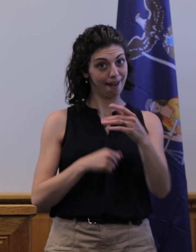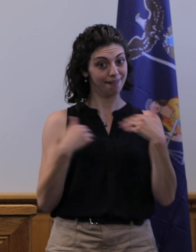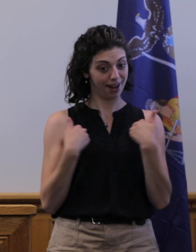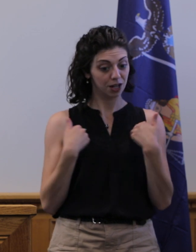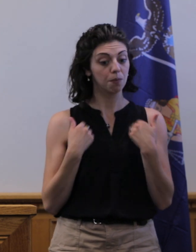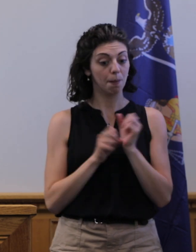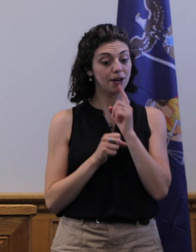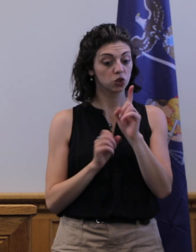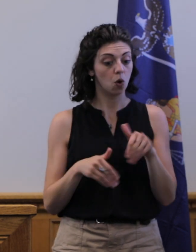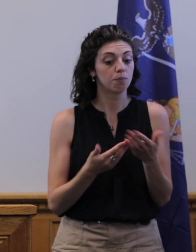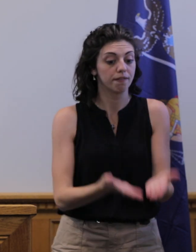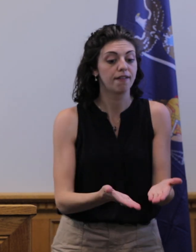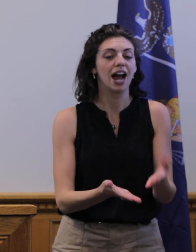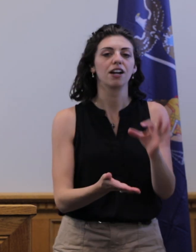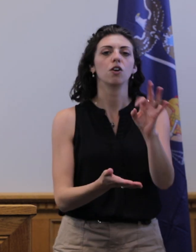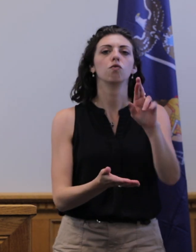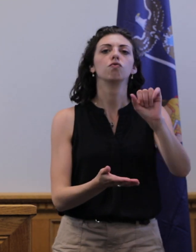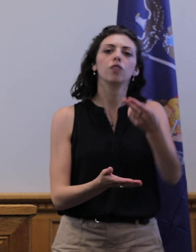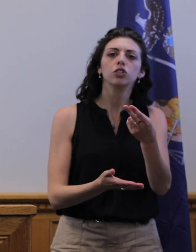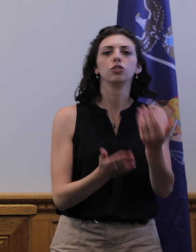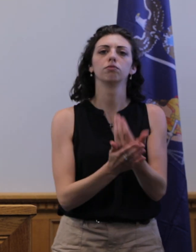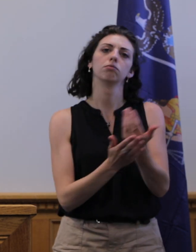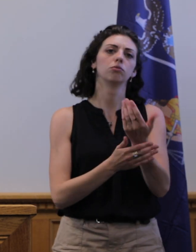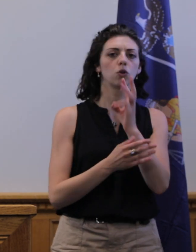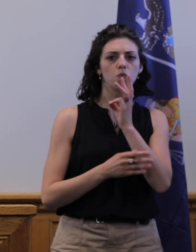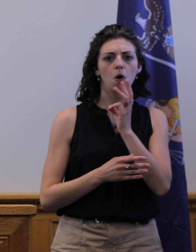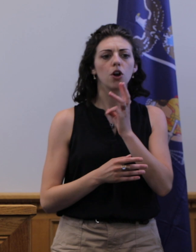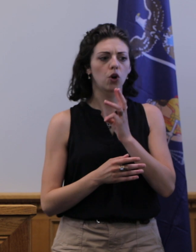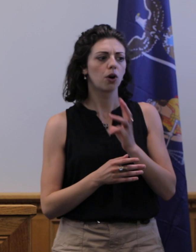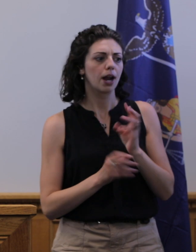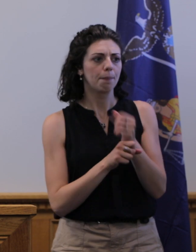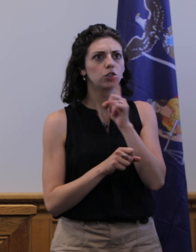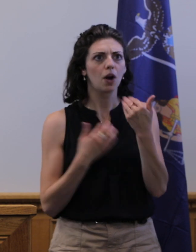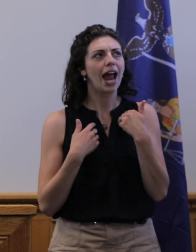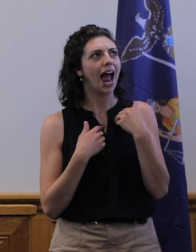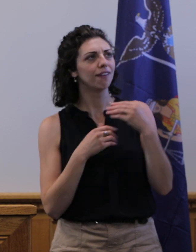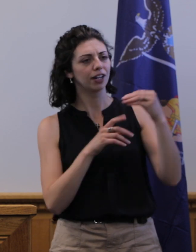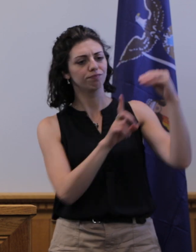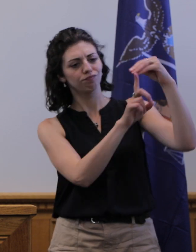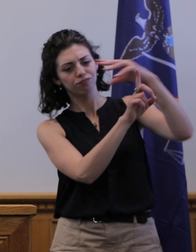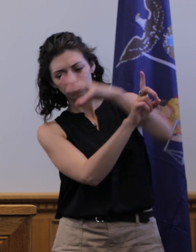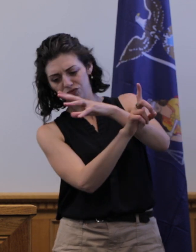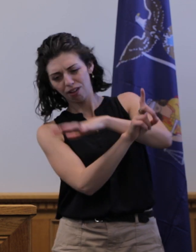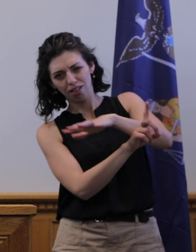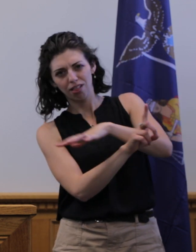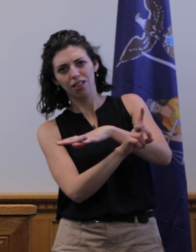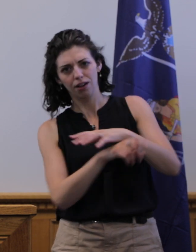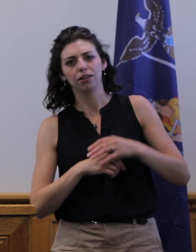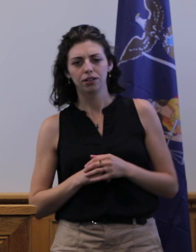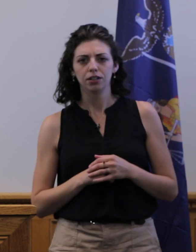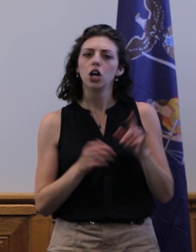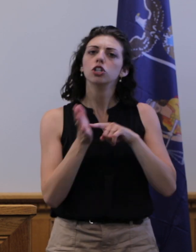for your pets, and leave the water in a shady area. Stay informed. Check for updates. Check your local news for